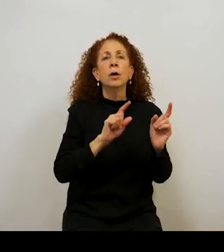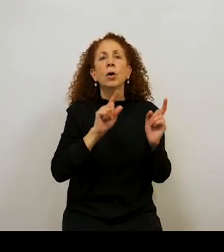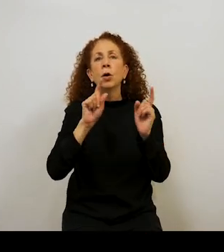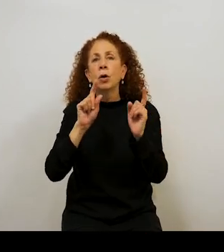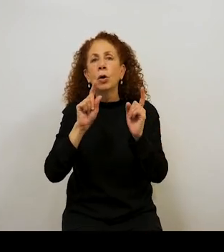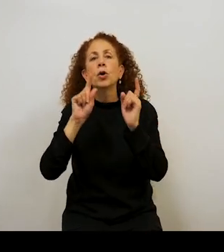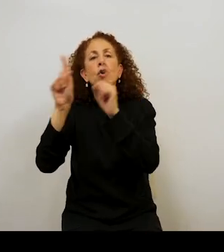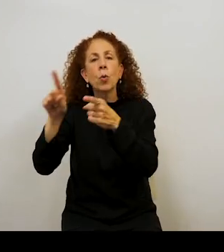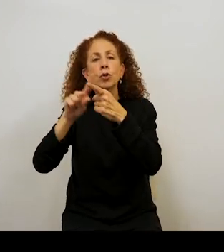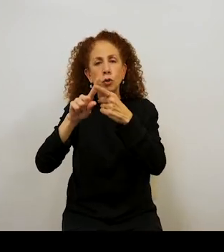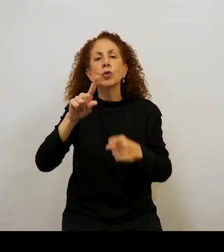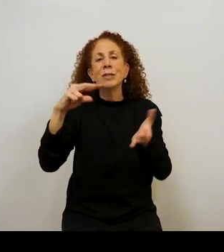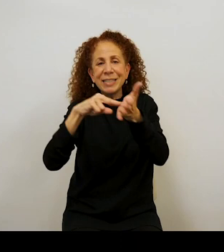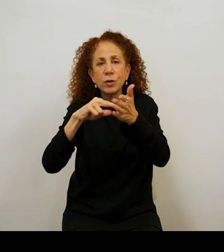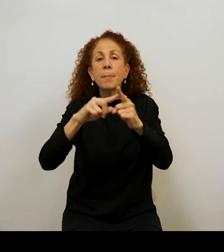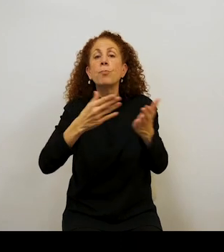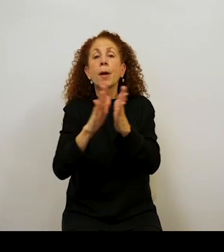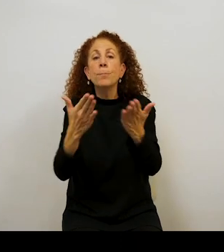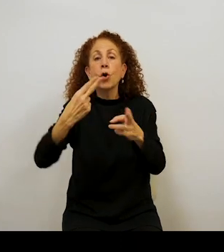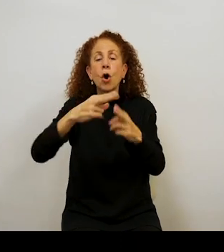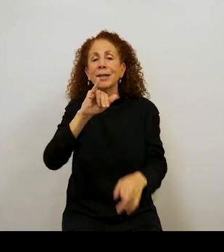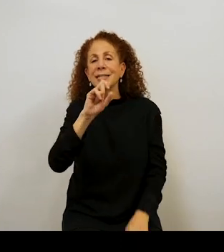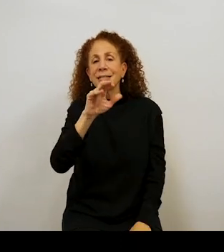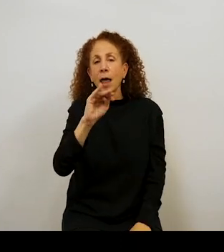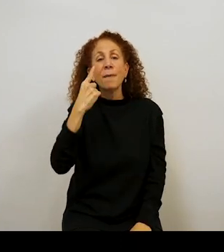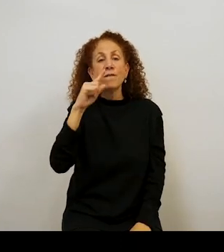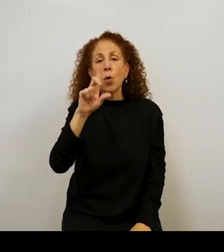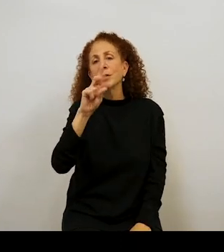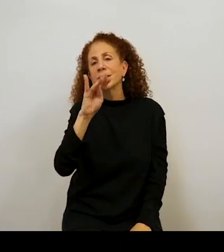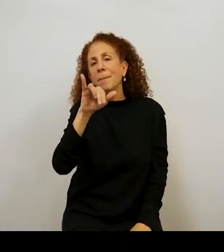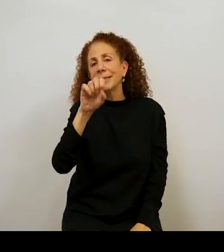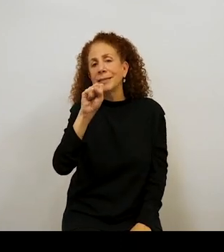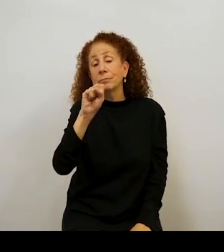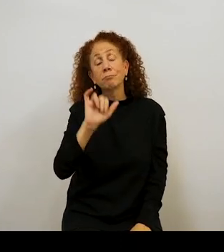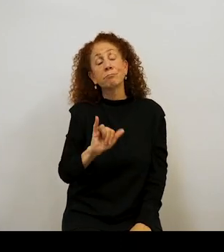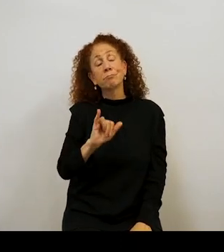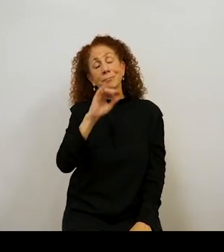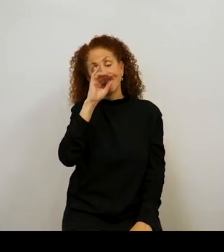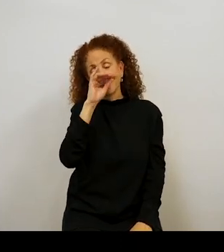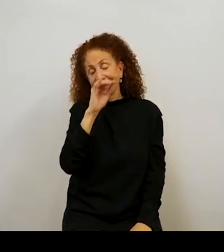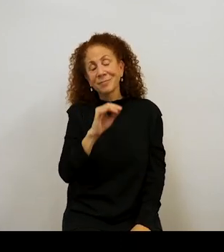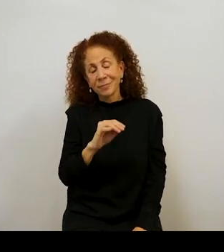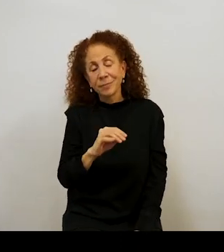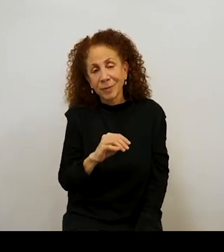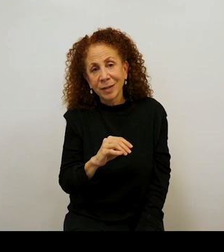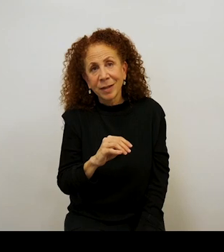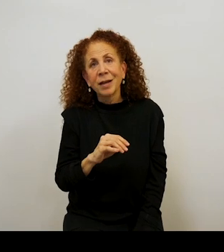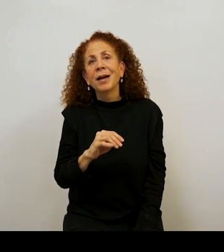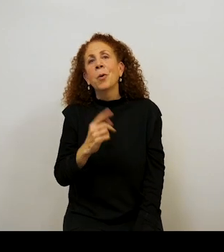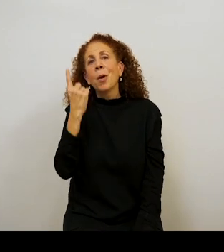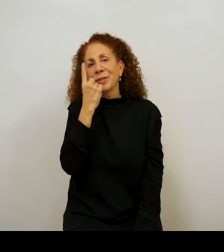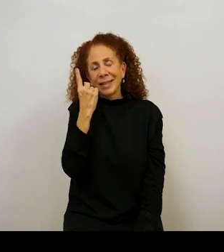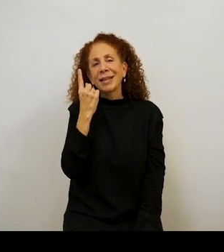called Islam for Dummies, right? Which I think is quite telling. But more than that, it was when I was thinking of Pervez and how to